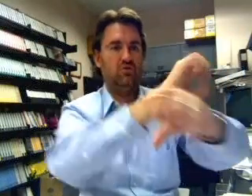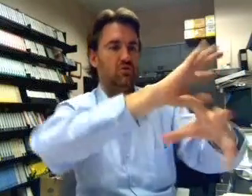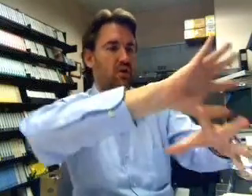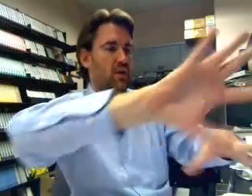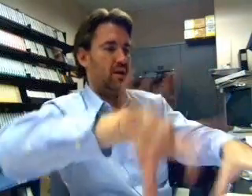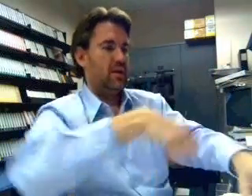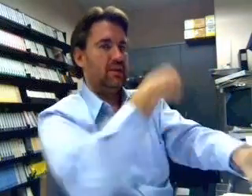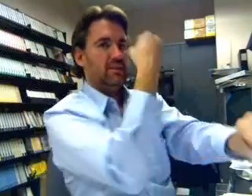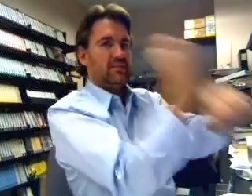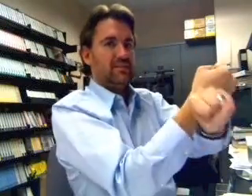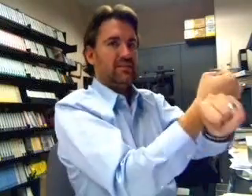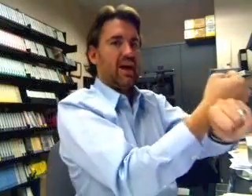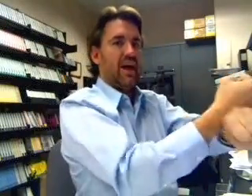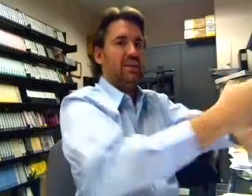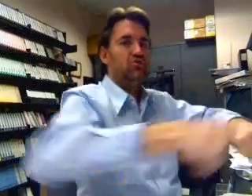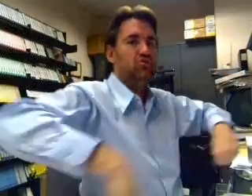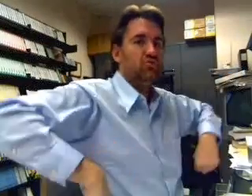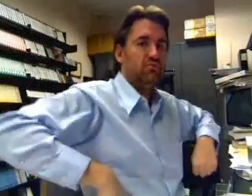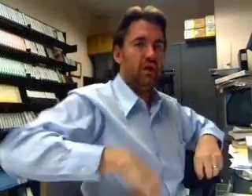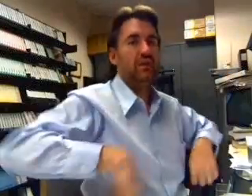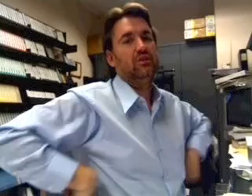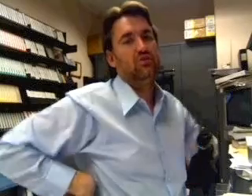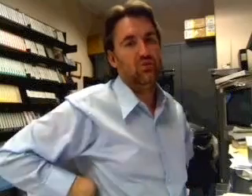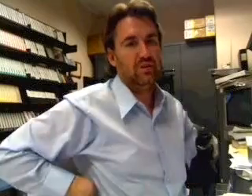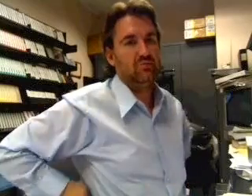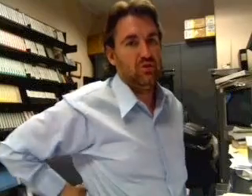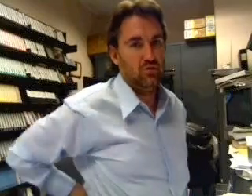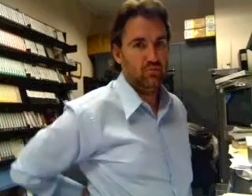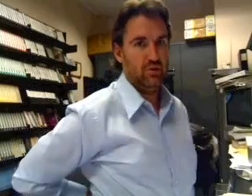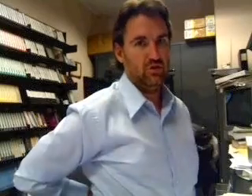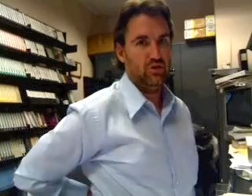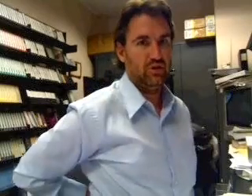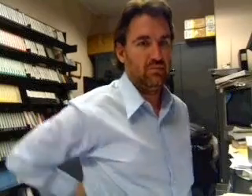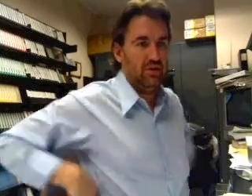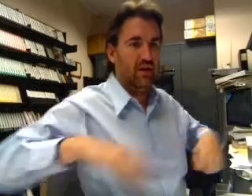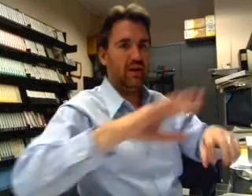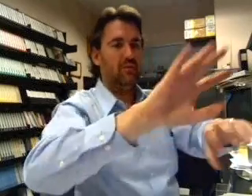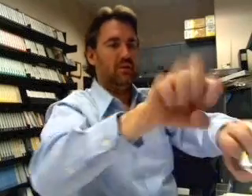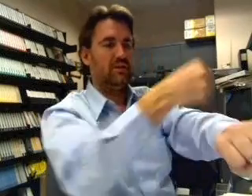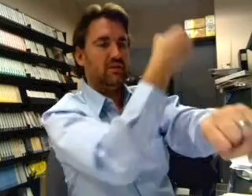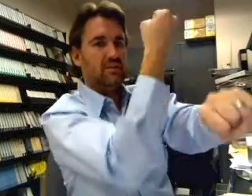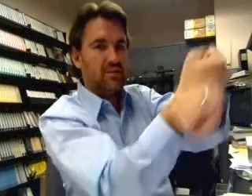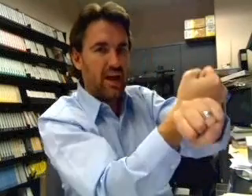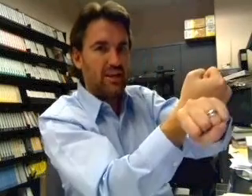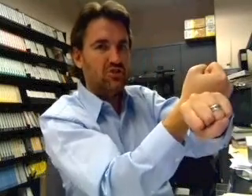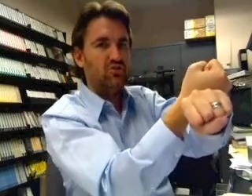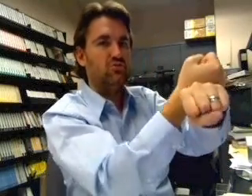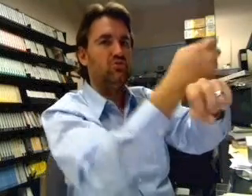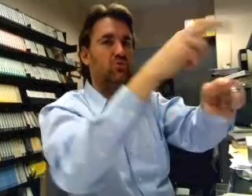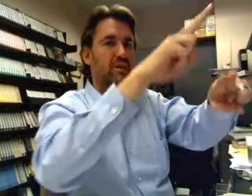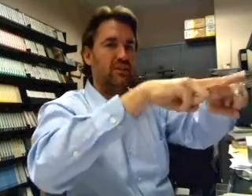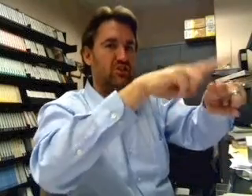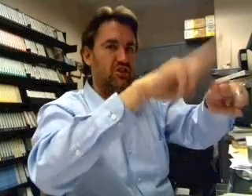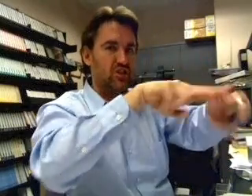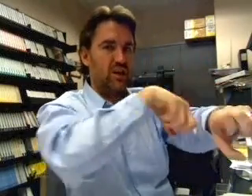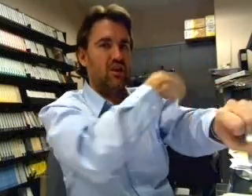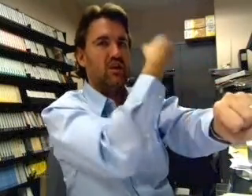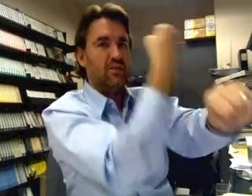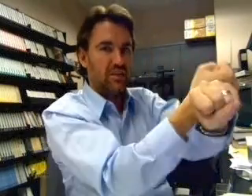you. Tied you. I didn't do this, but you could come behind, but tied you to a kitchen chair and then